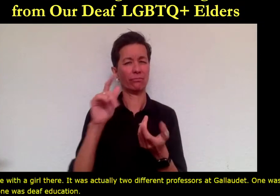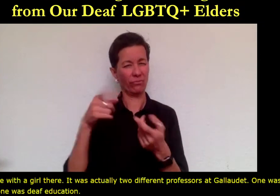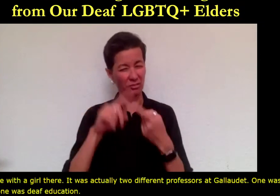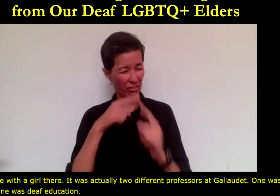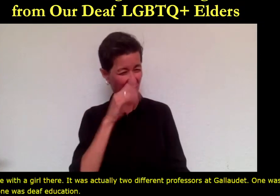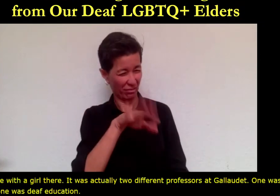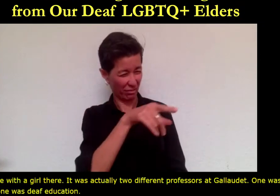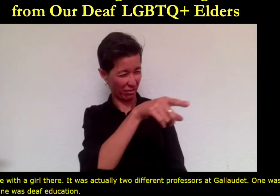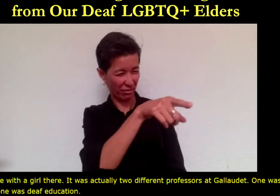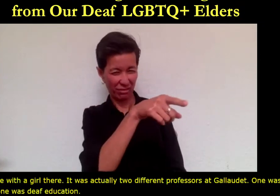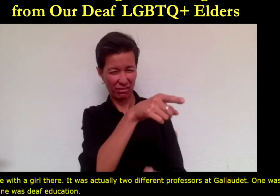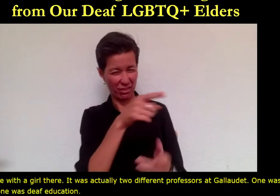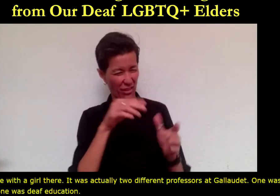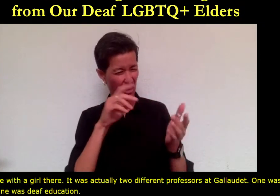and